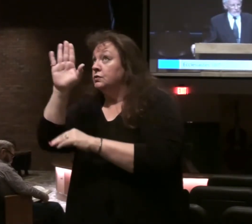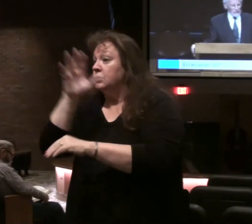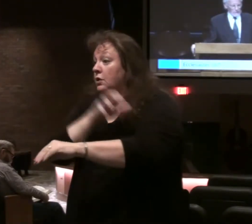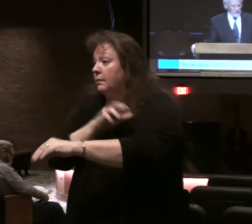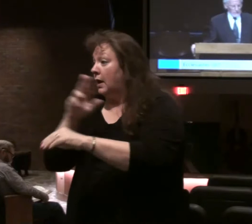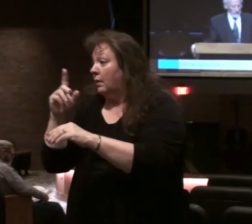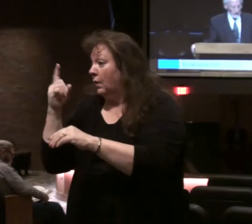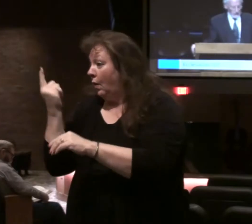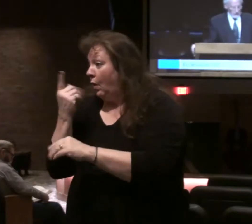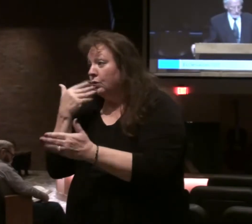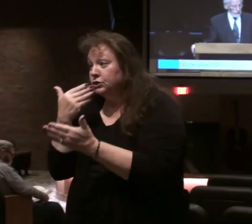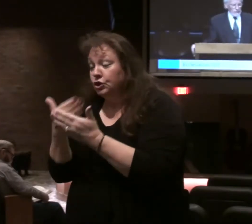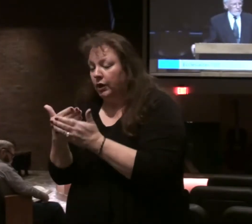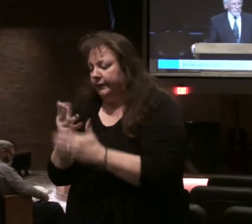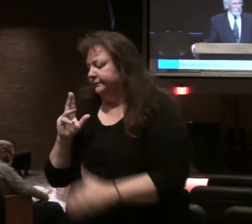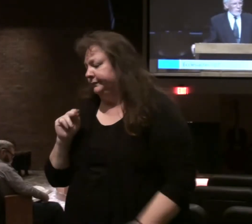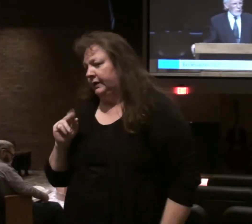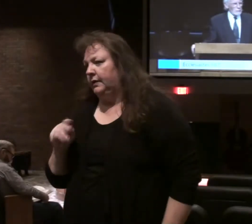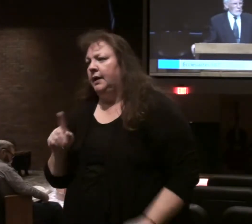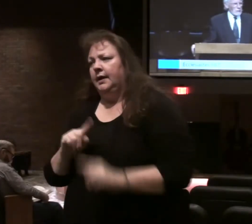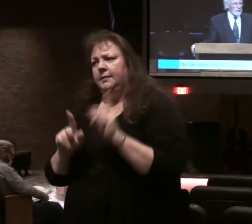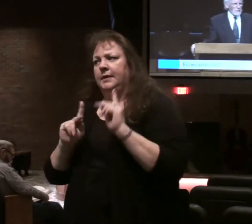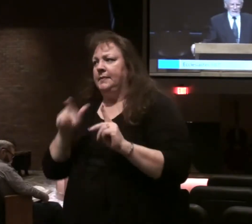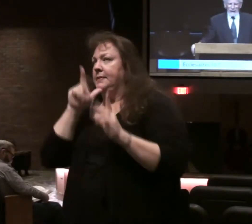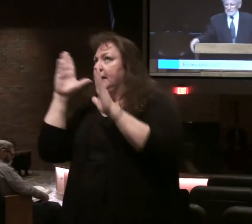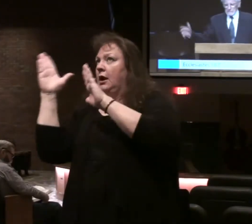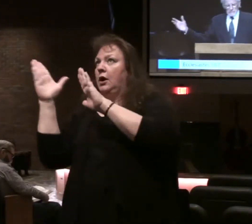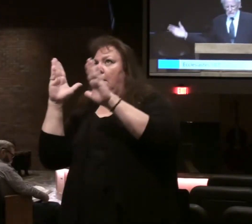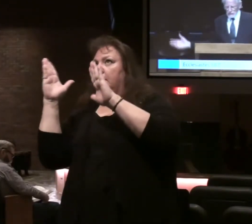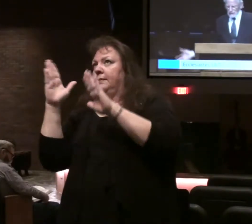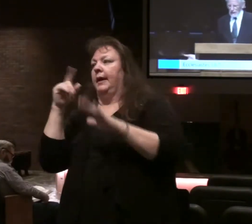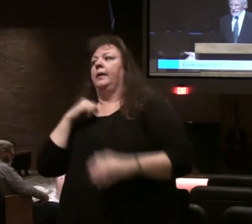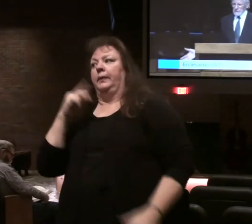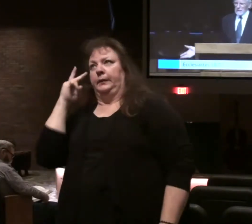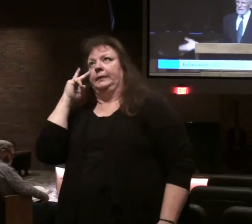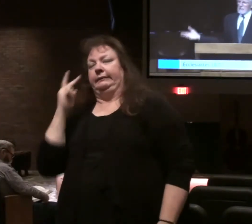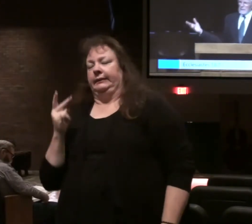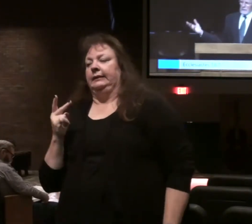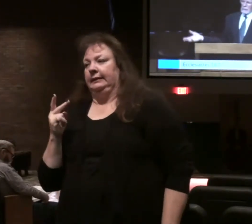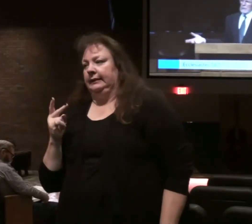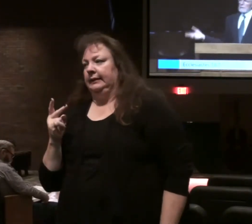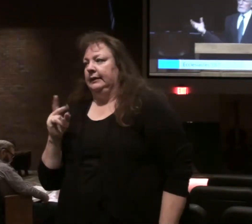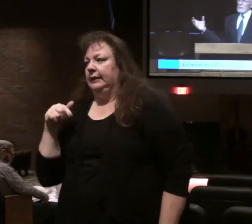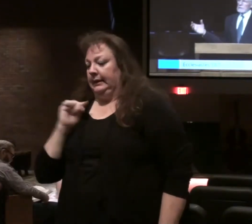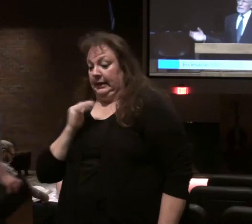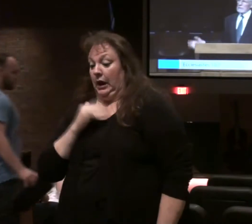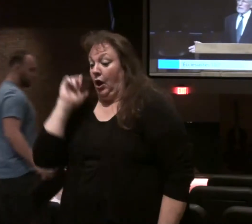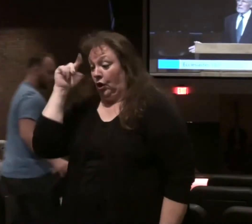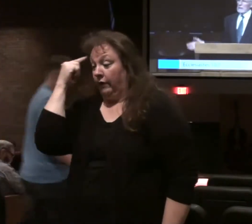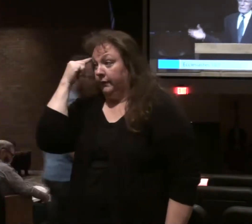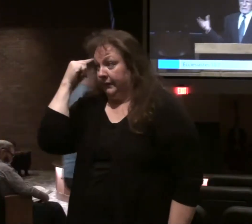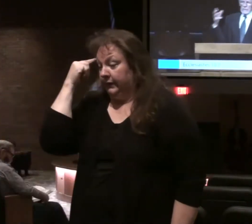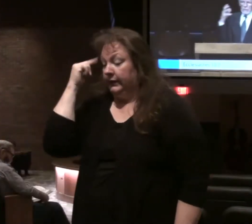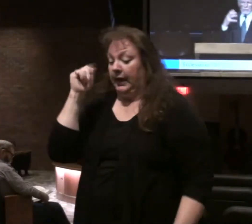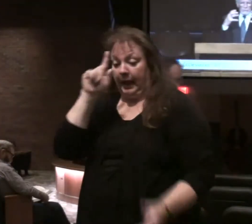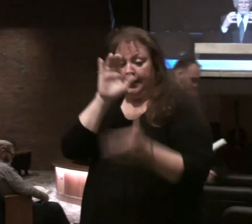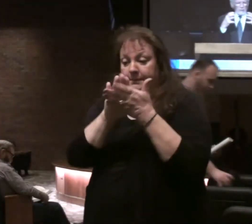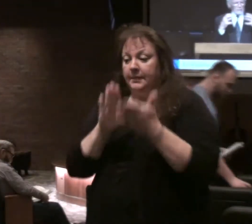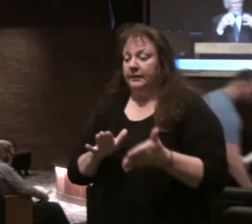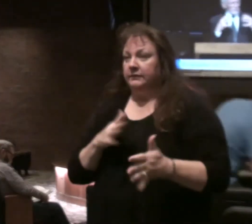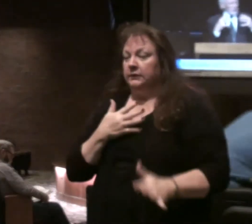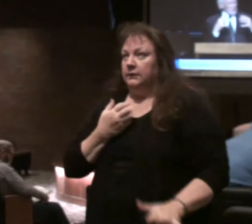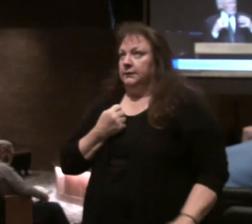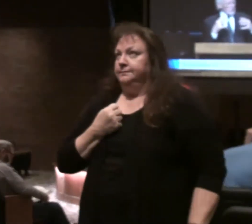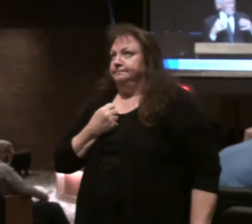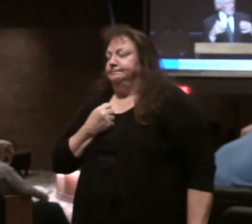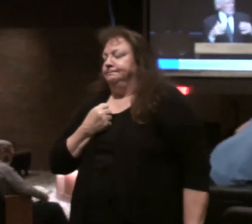all the time. But you get people who aren't prepared for that. We see that in our own government, and even unbelievers hold their breath